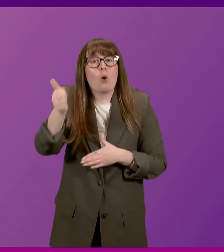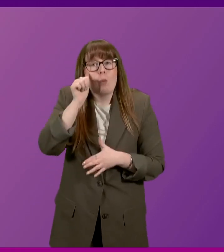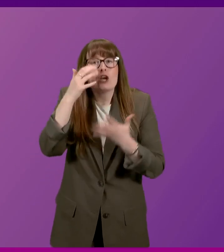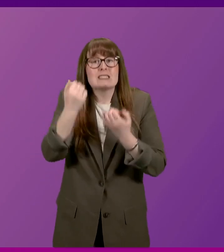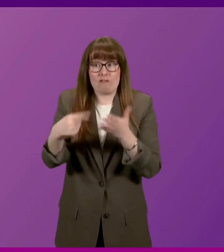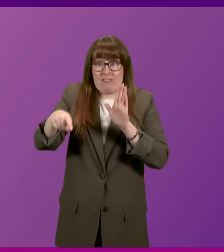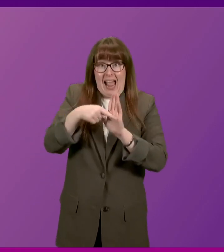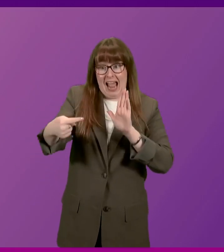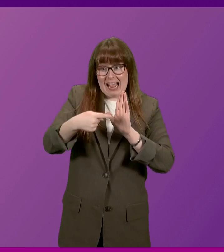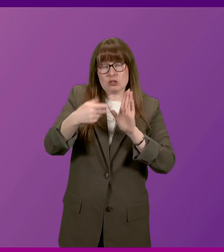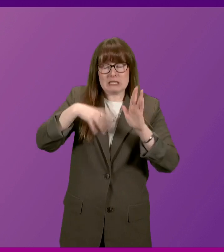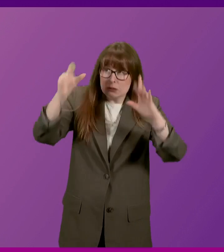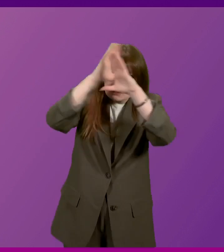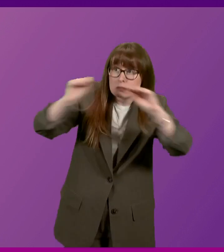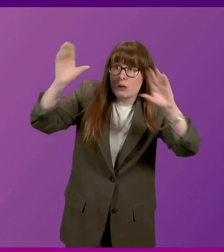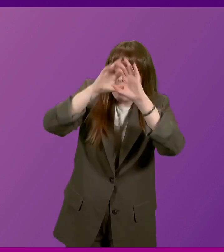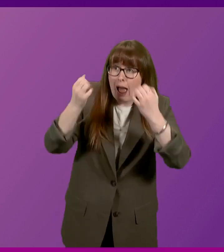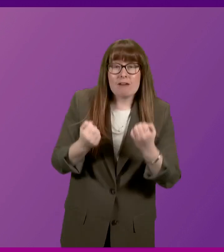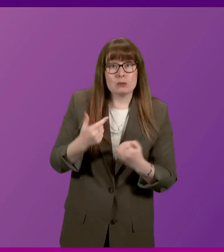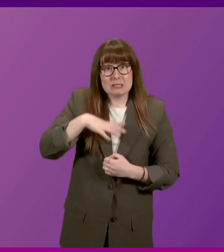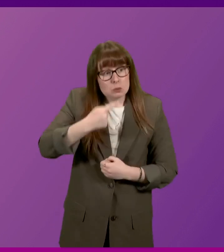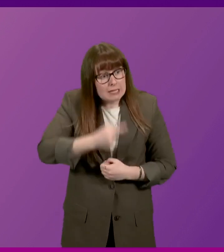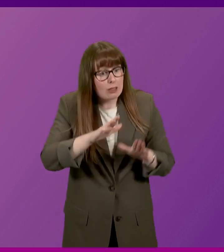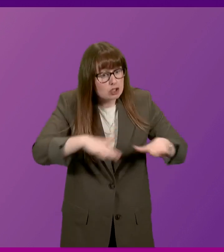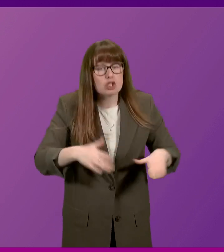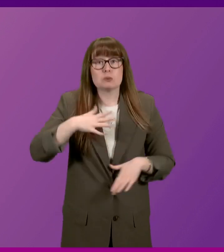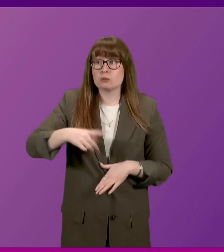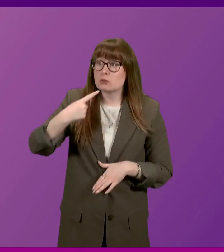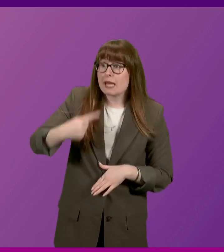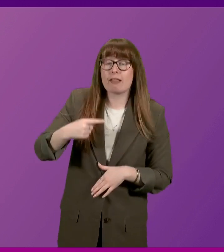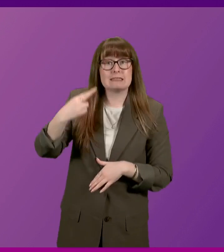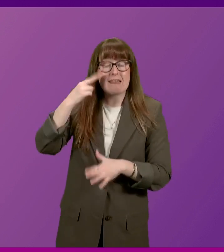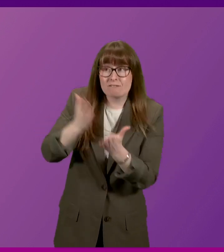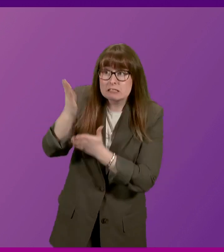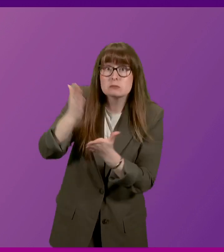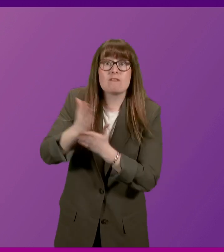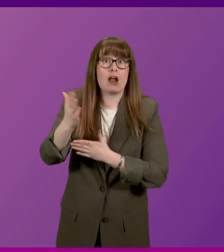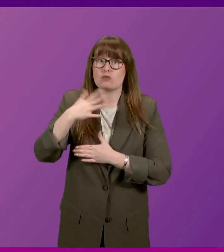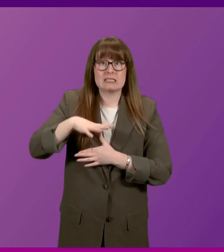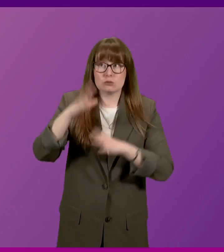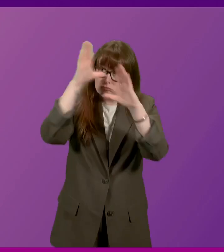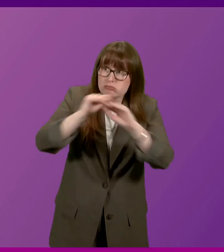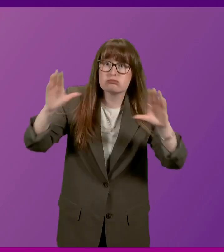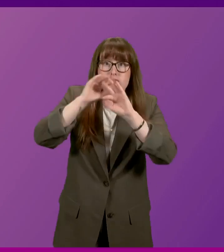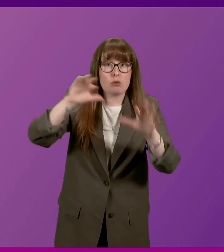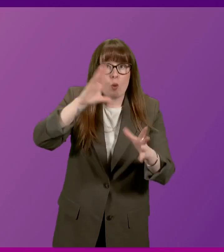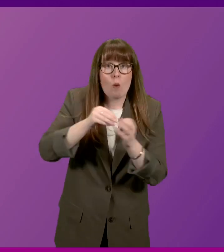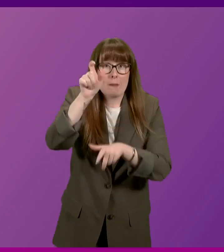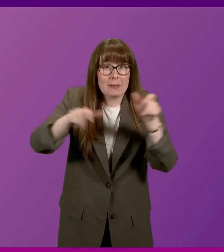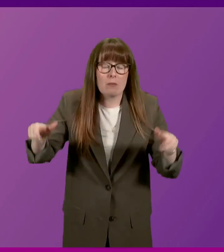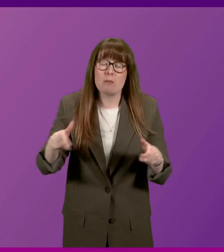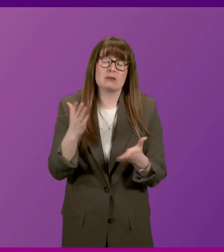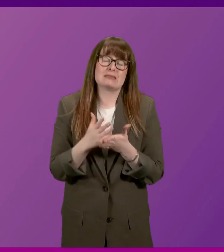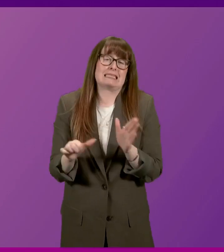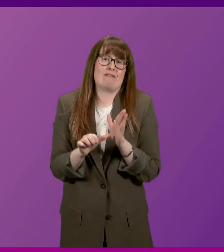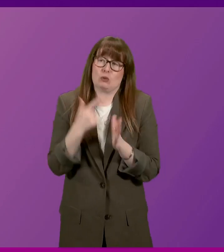Act to everybody, including children and deaf victim survivors. But it is the most difficult thing to talk about.